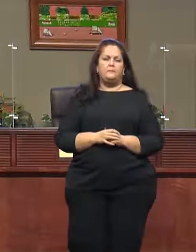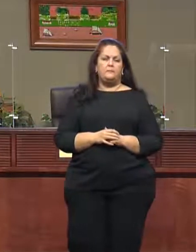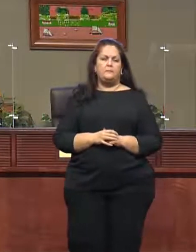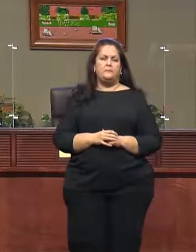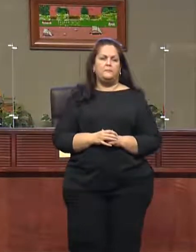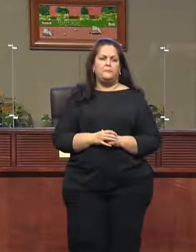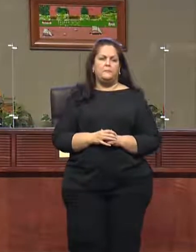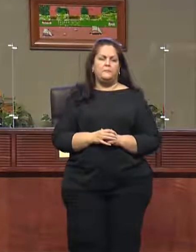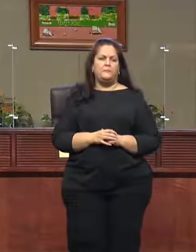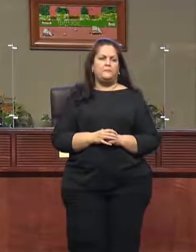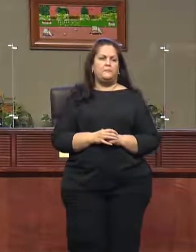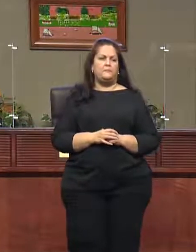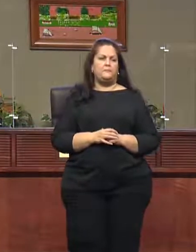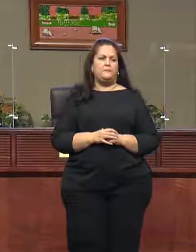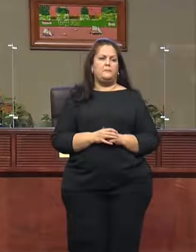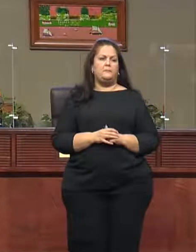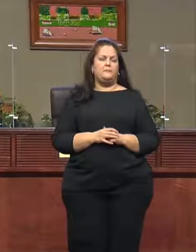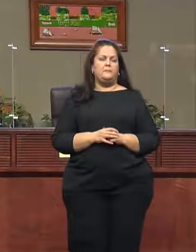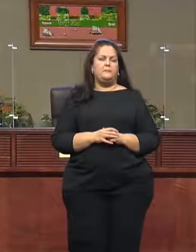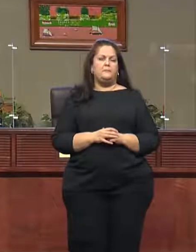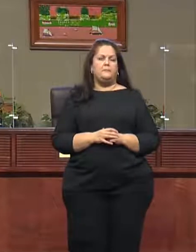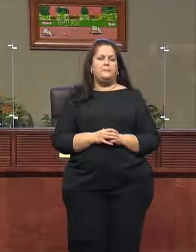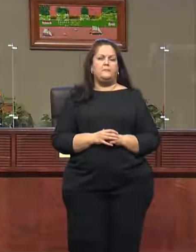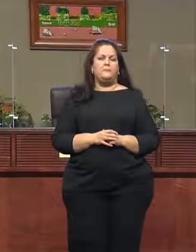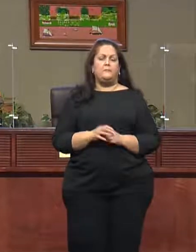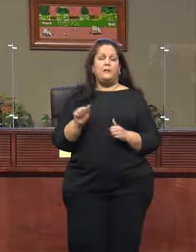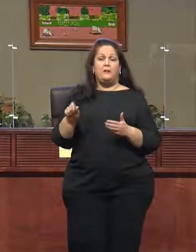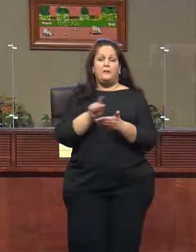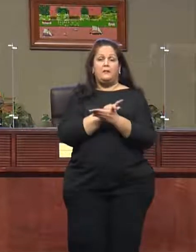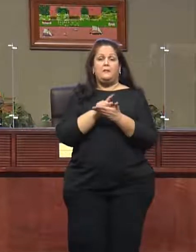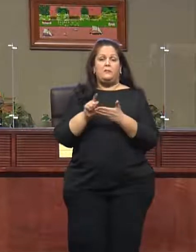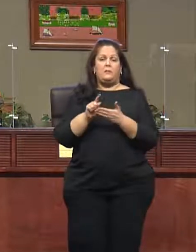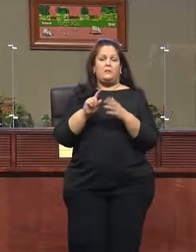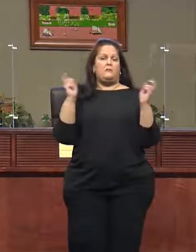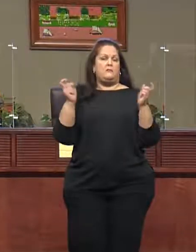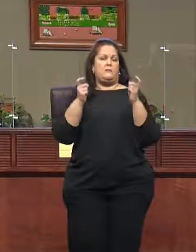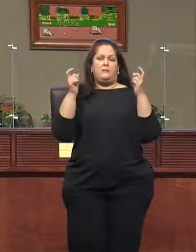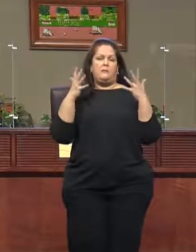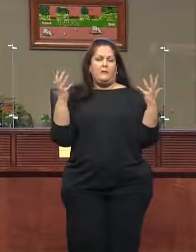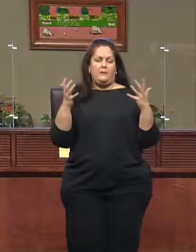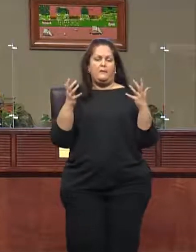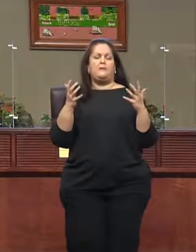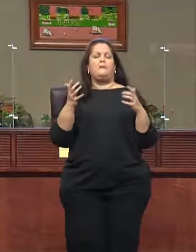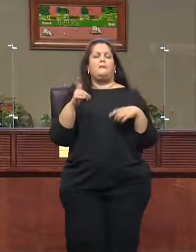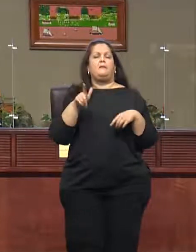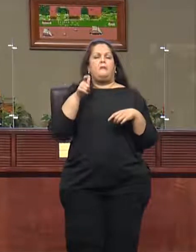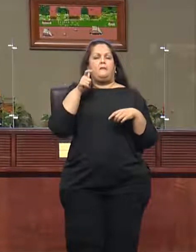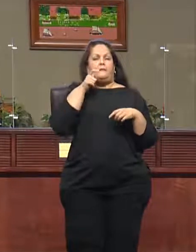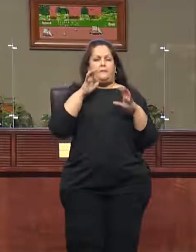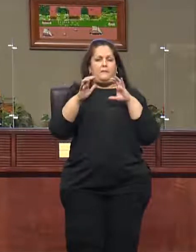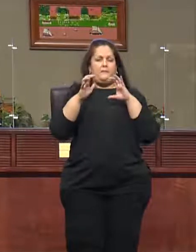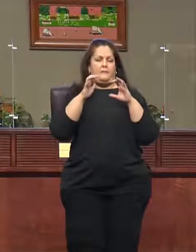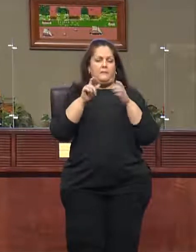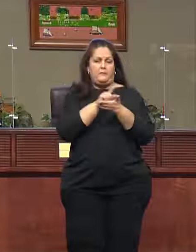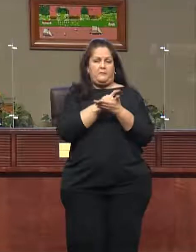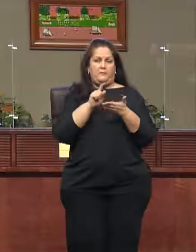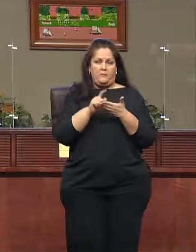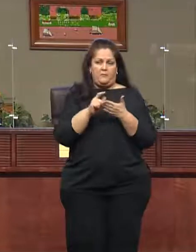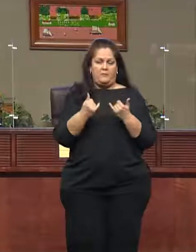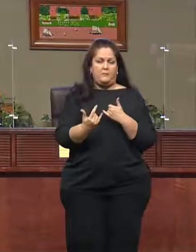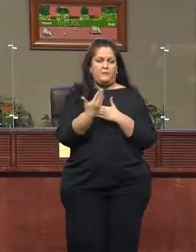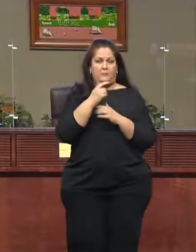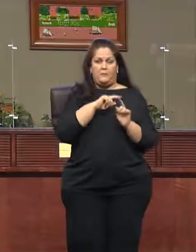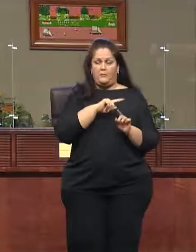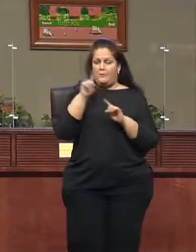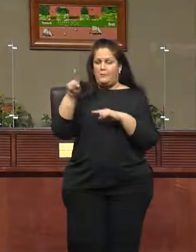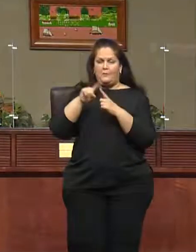And let's see. This week is Telecommunications Week. This morning I had the opportunity to go out to our